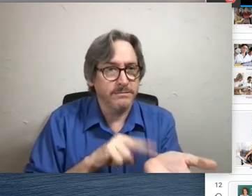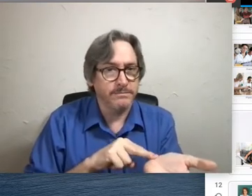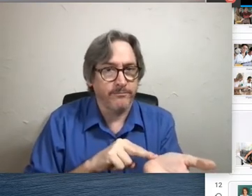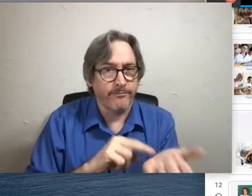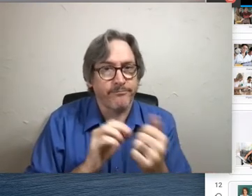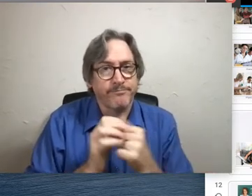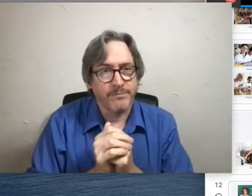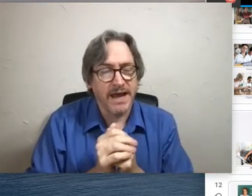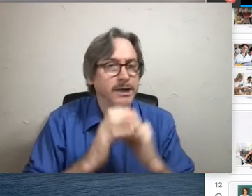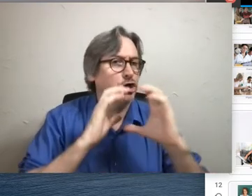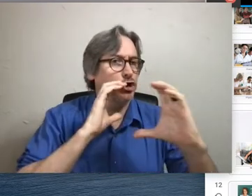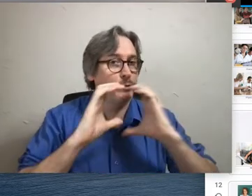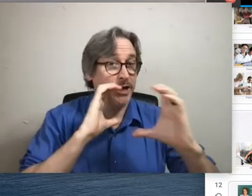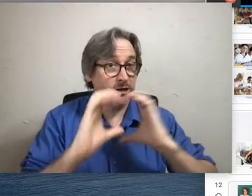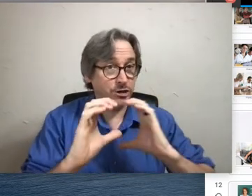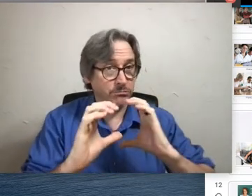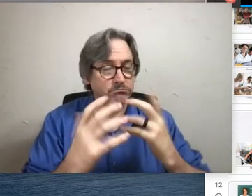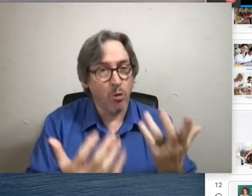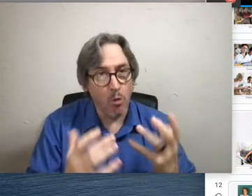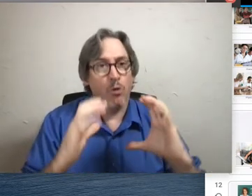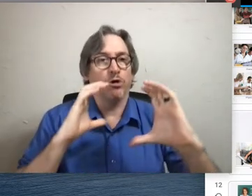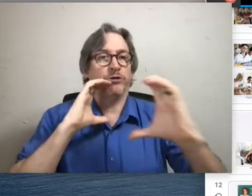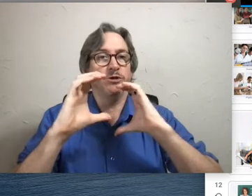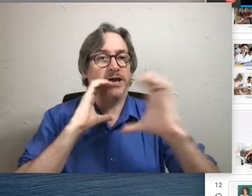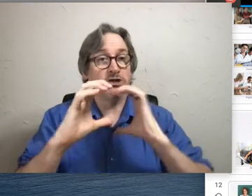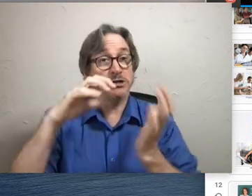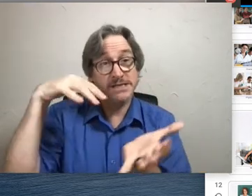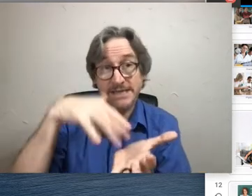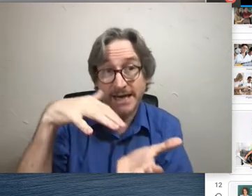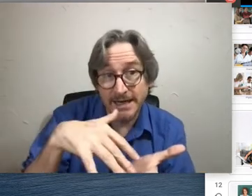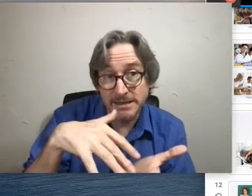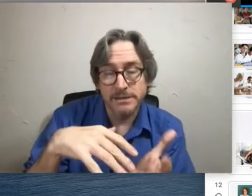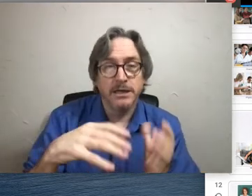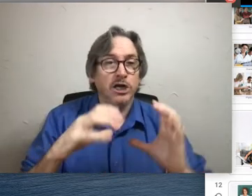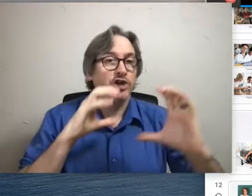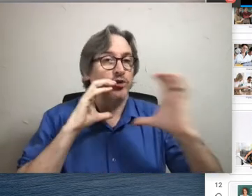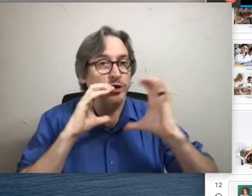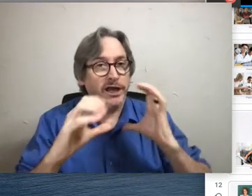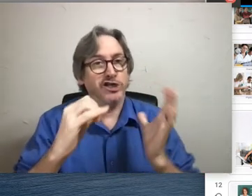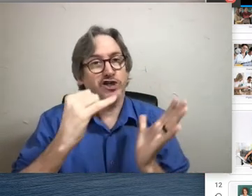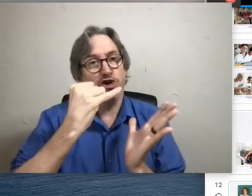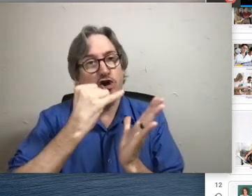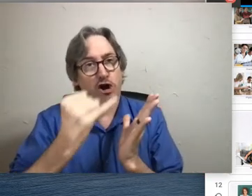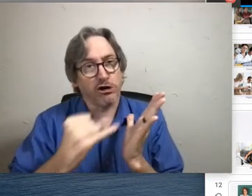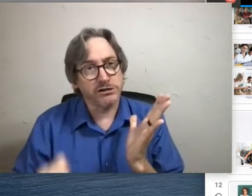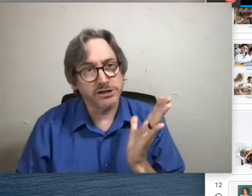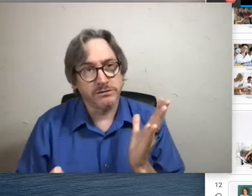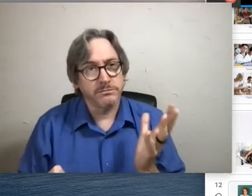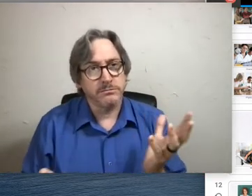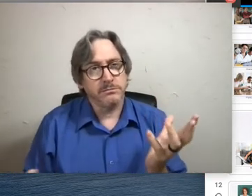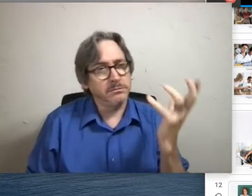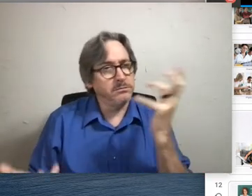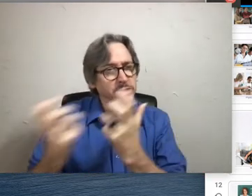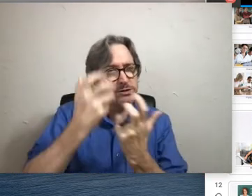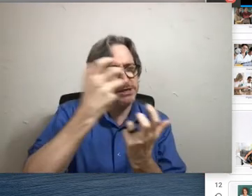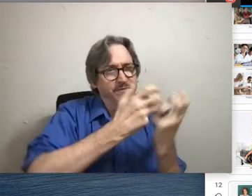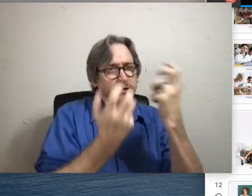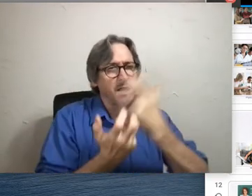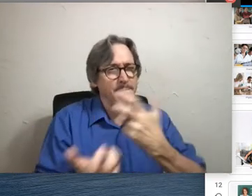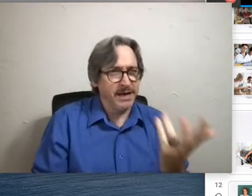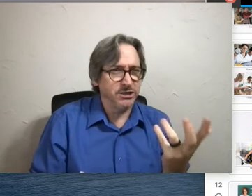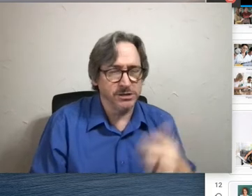nursing, and communication or communication studies, communication arts. You'll